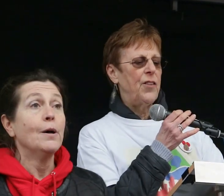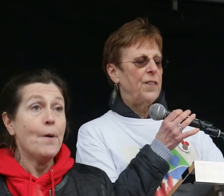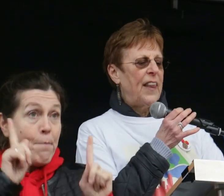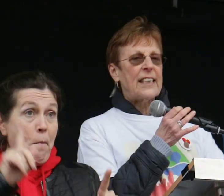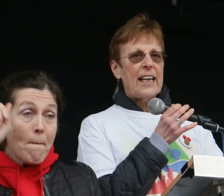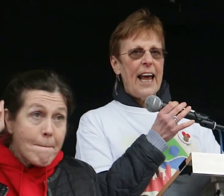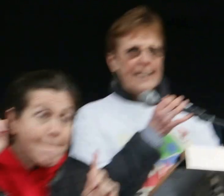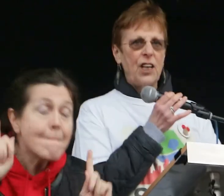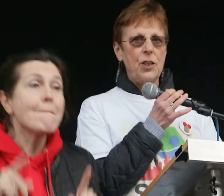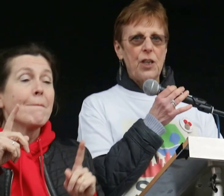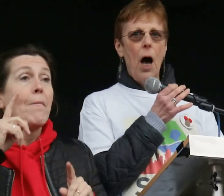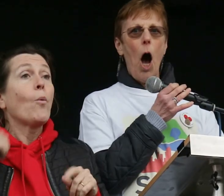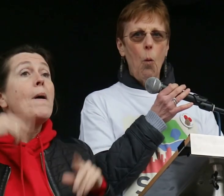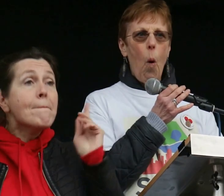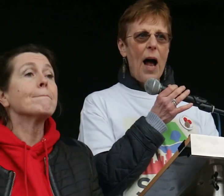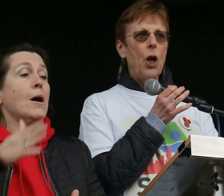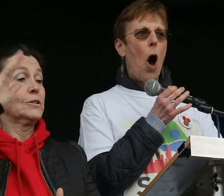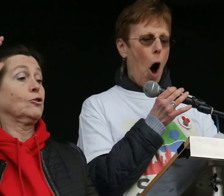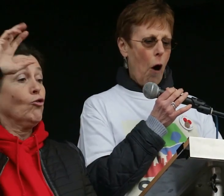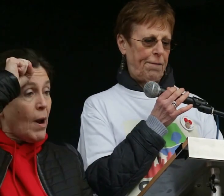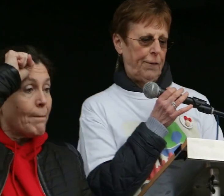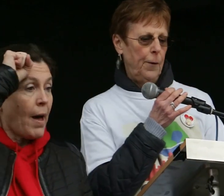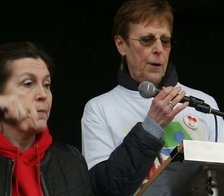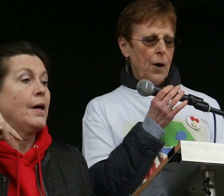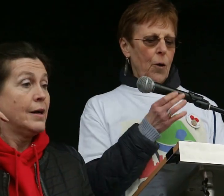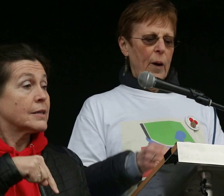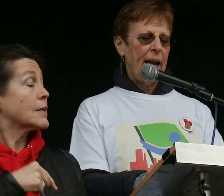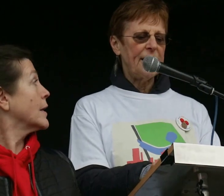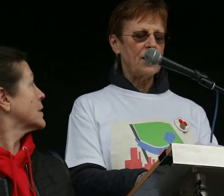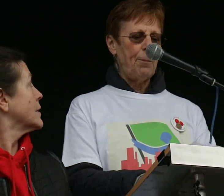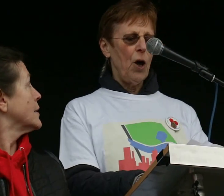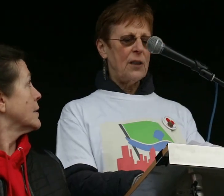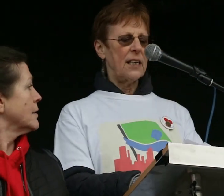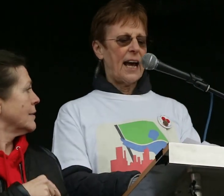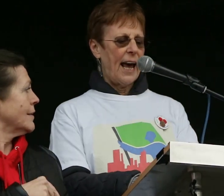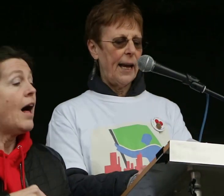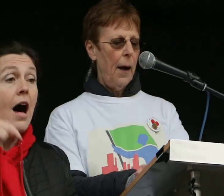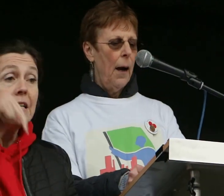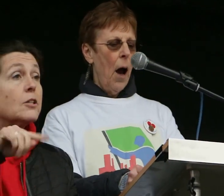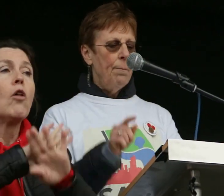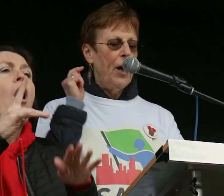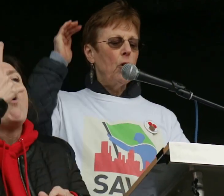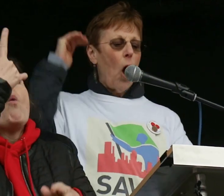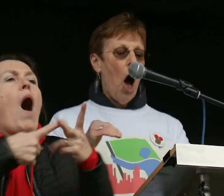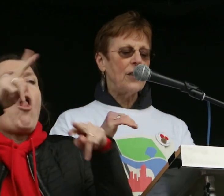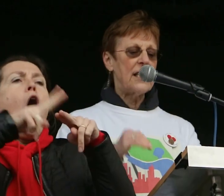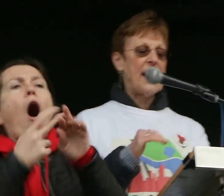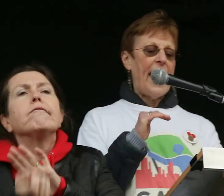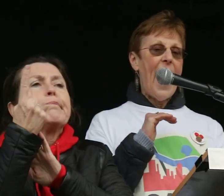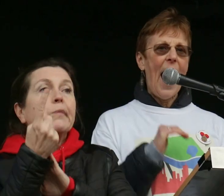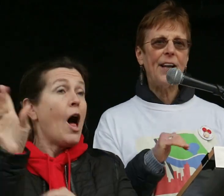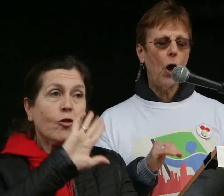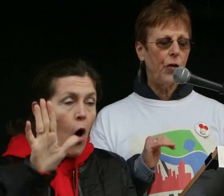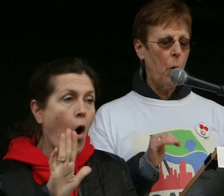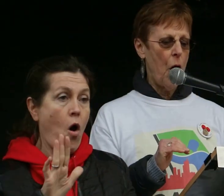to remember that this isn't a one-off. We need to build today, build on